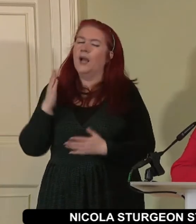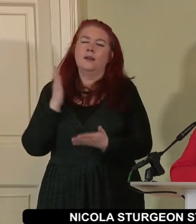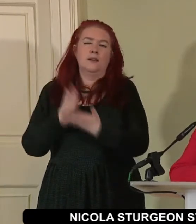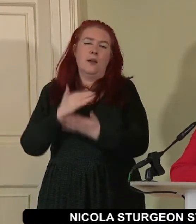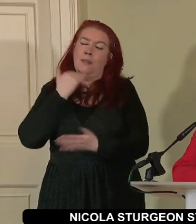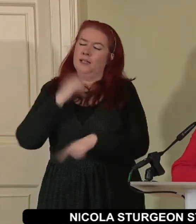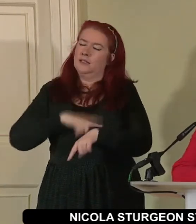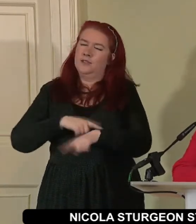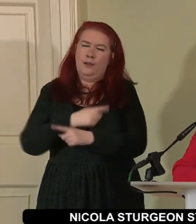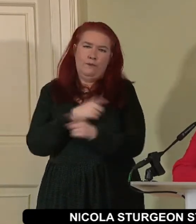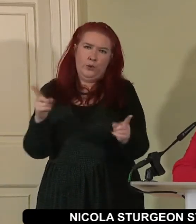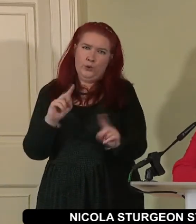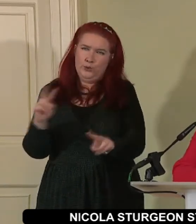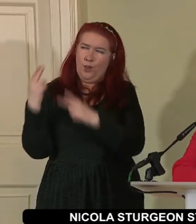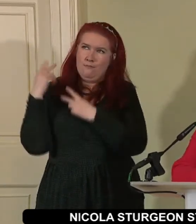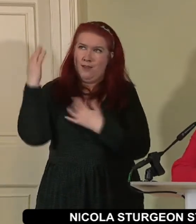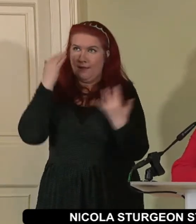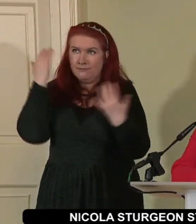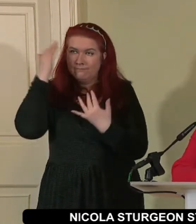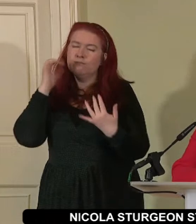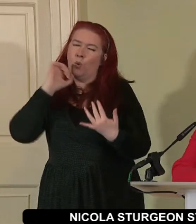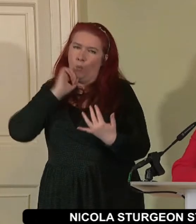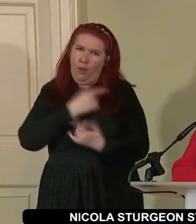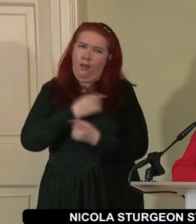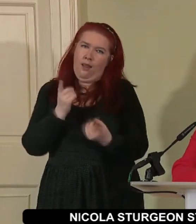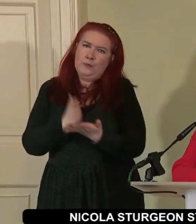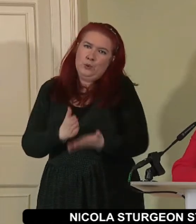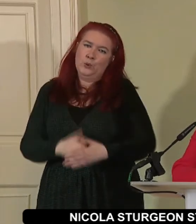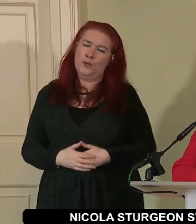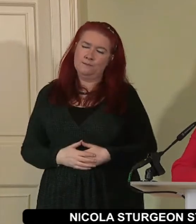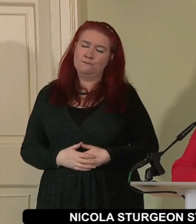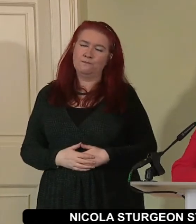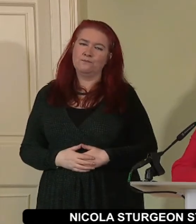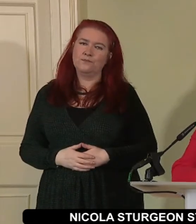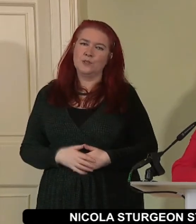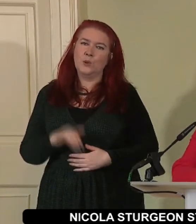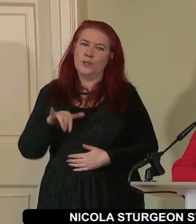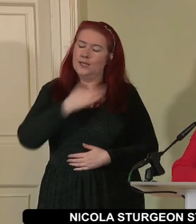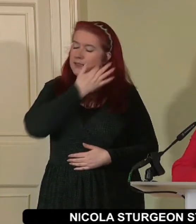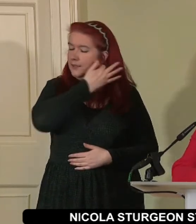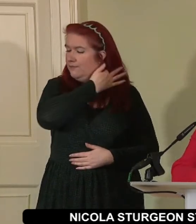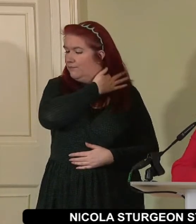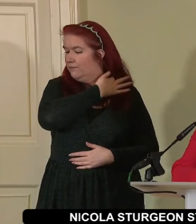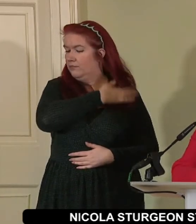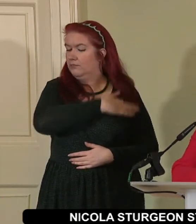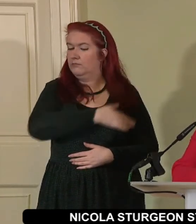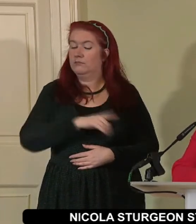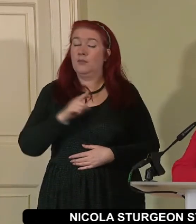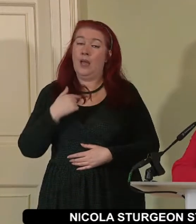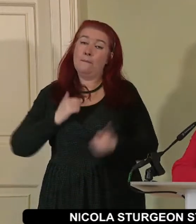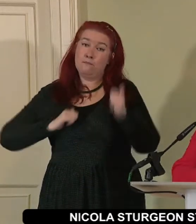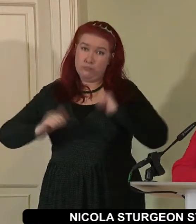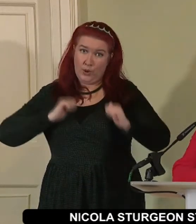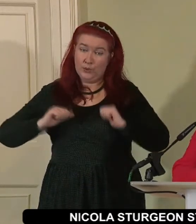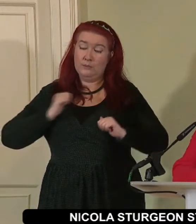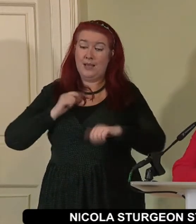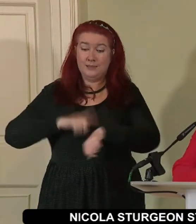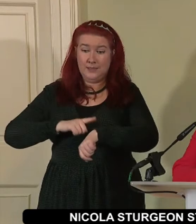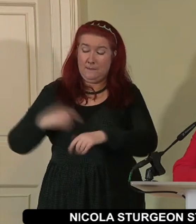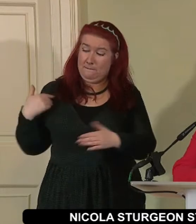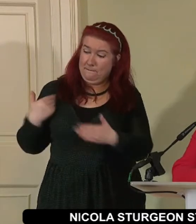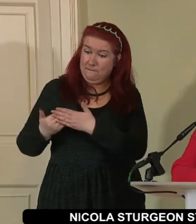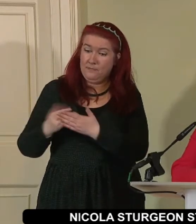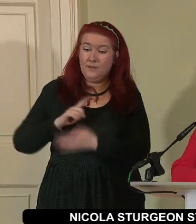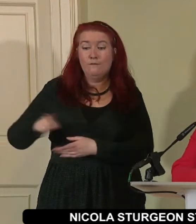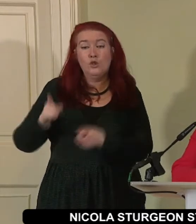for you to do that. And I'm sure you will. So, yeah, but I'm proud of my time as First Minister.